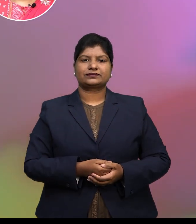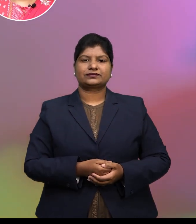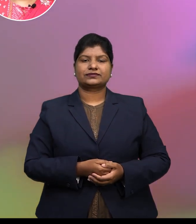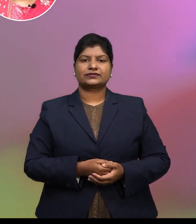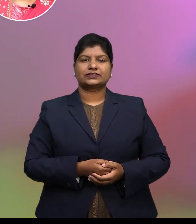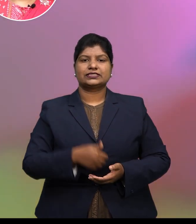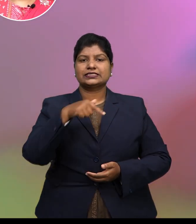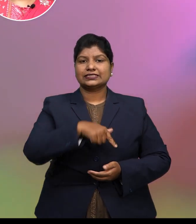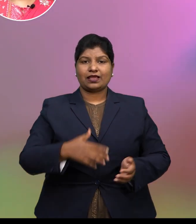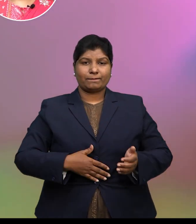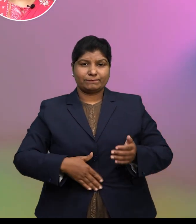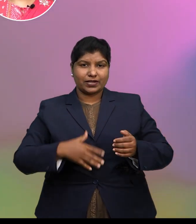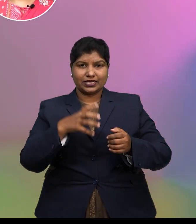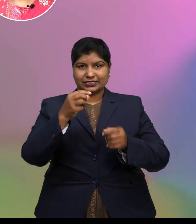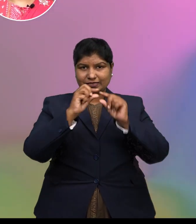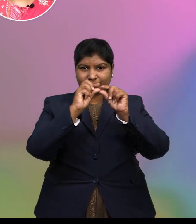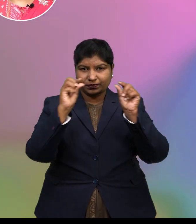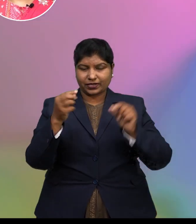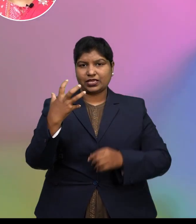the muscular contractions